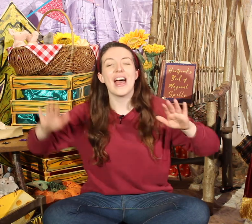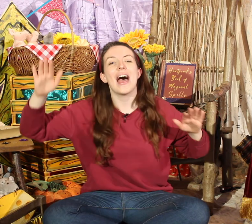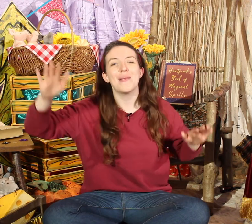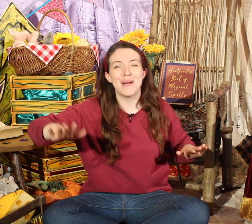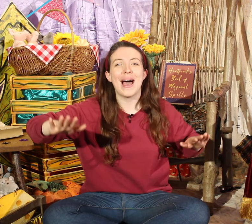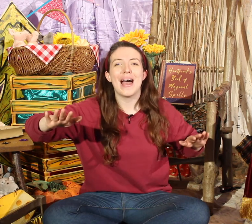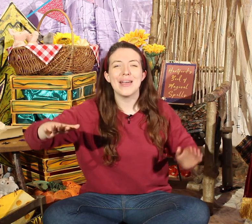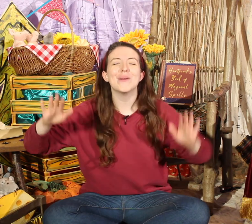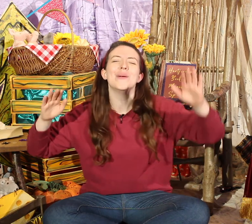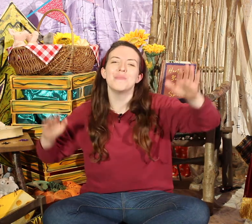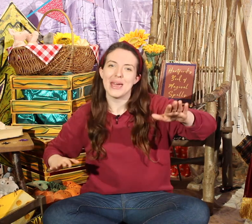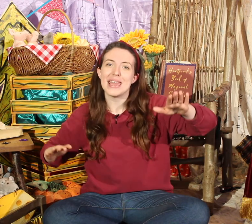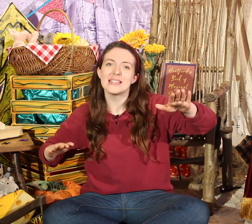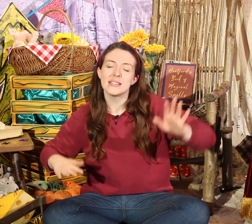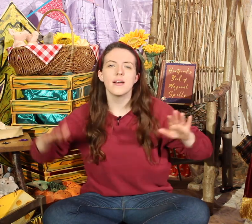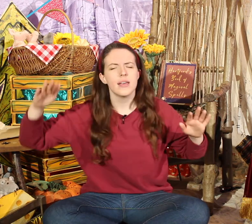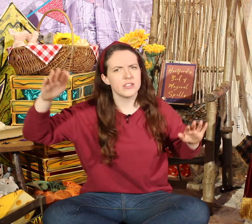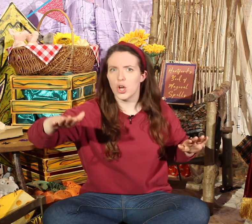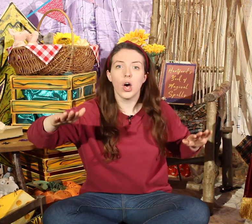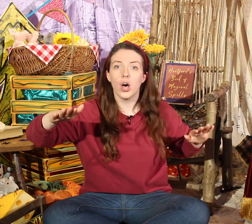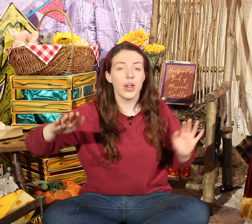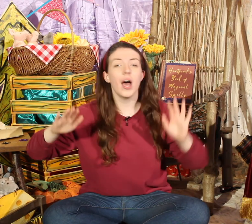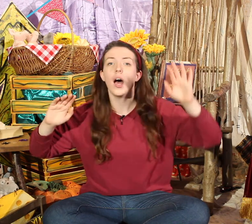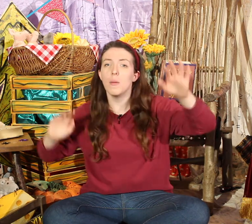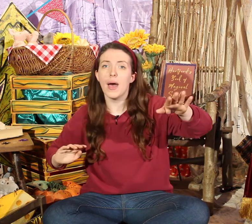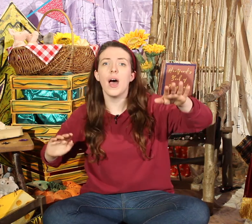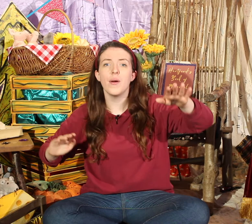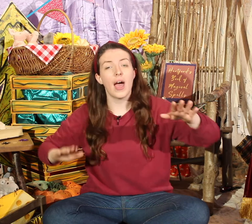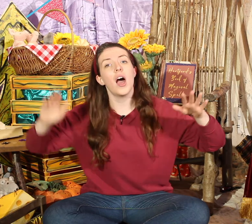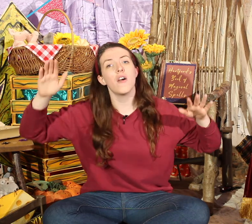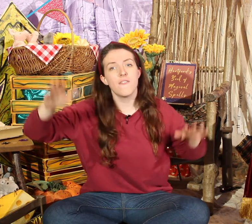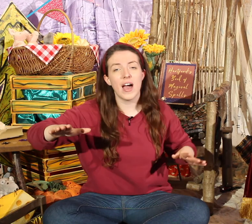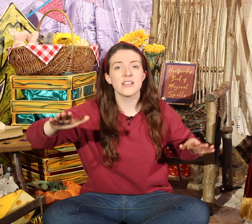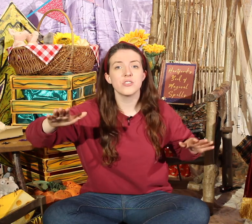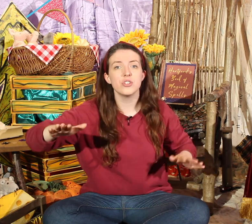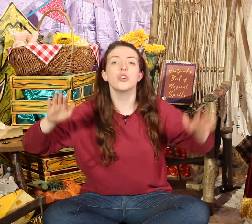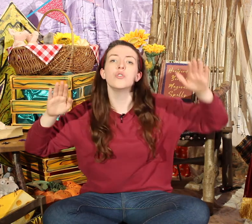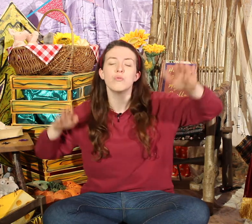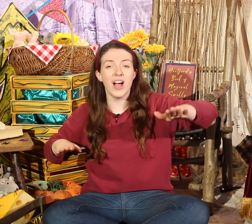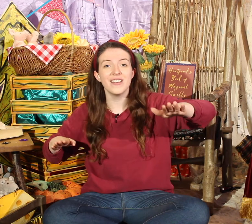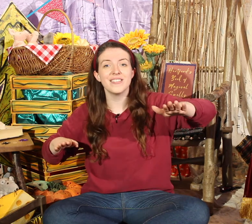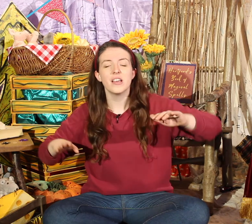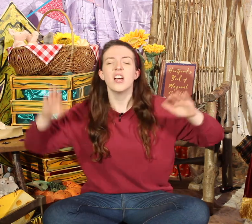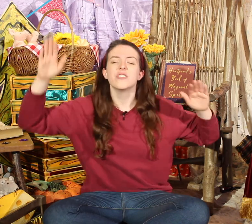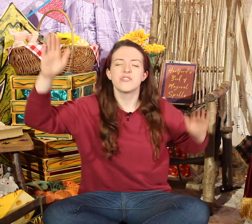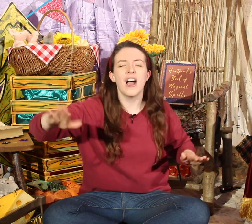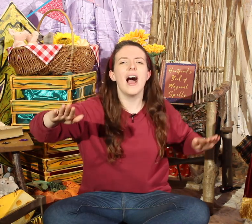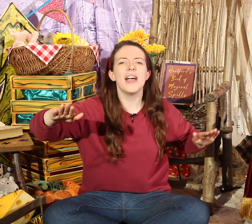at my own pace. It's not about how fast you run, try